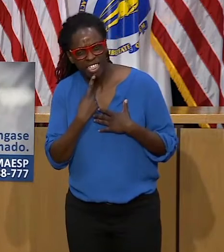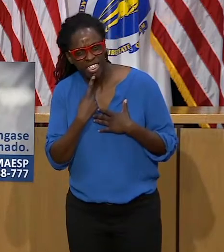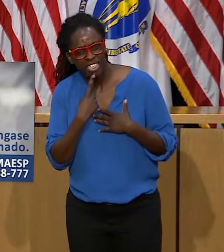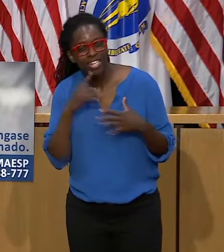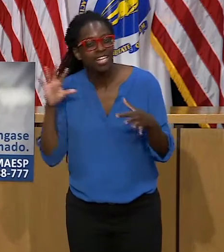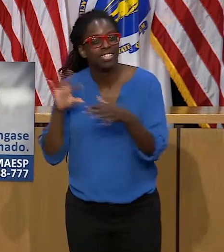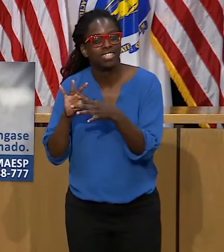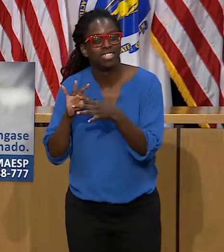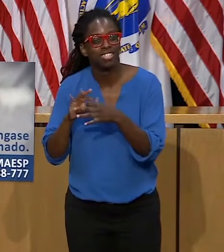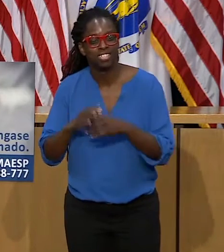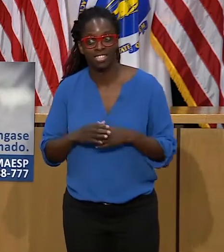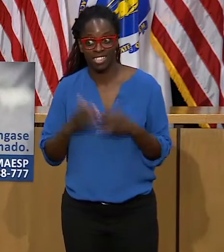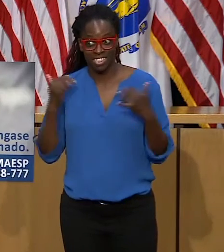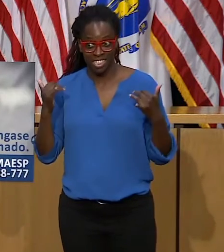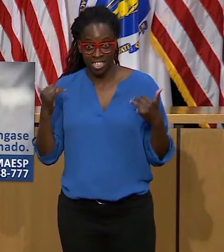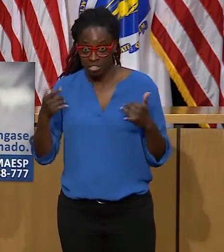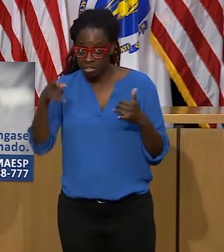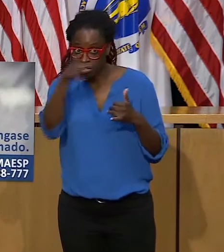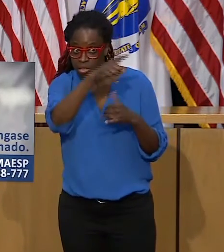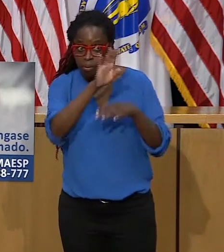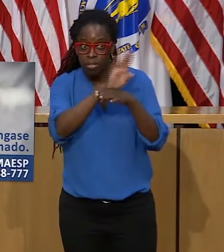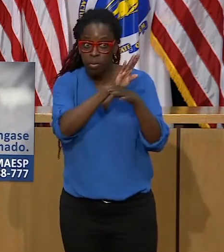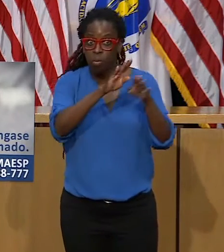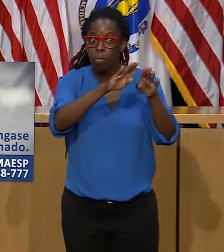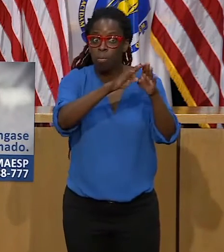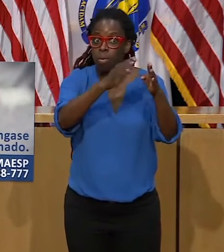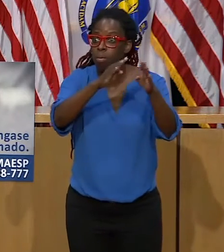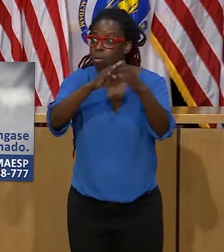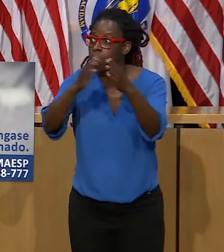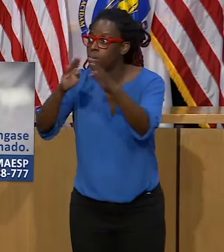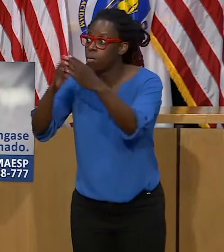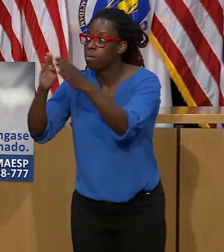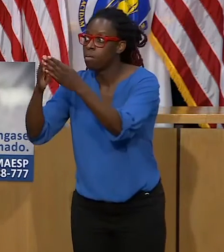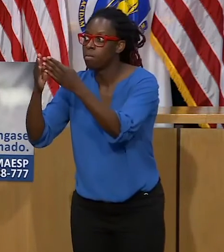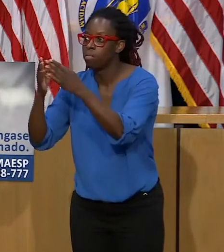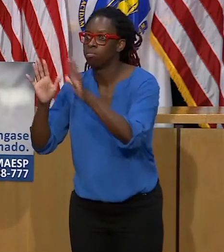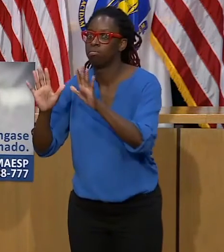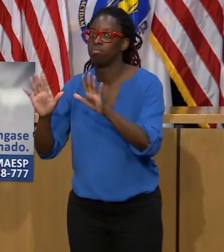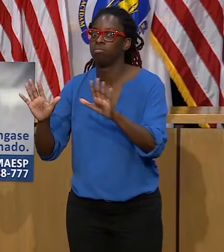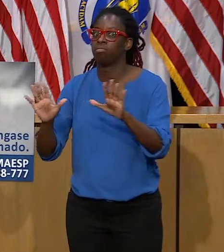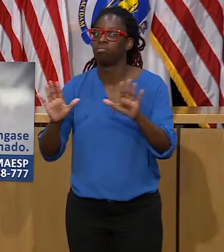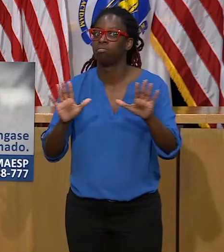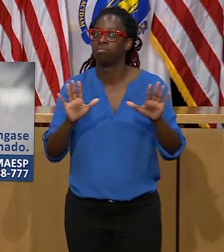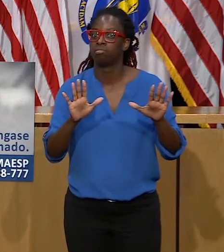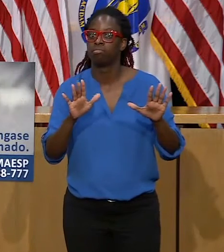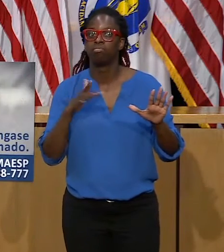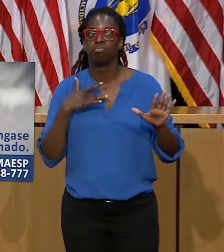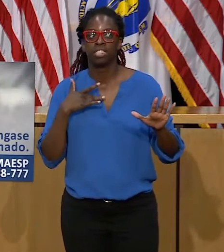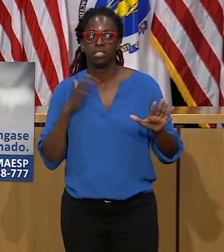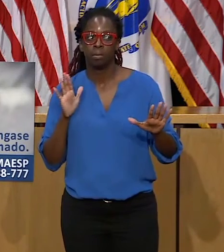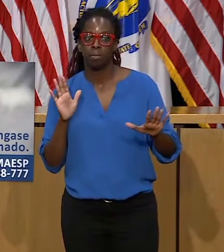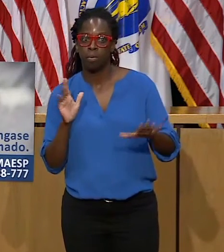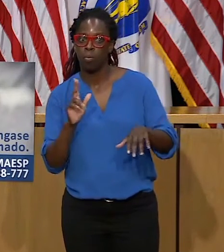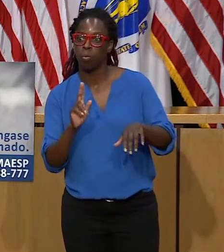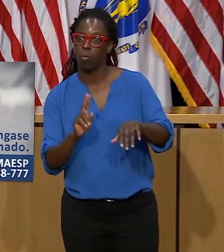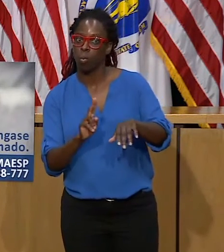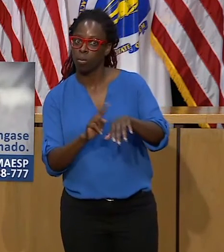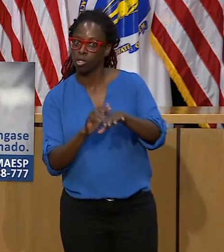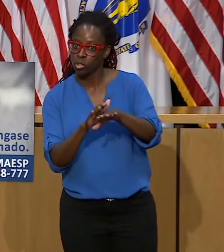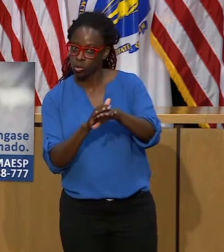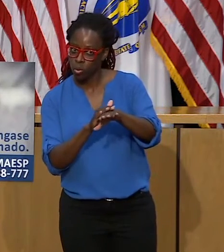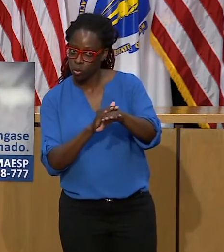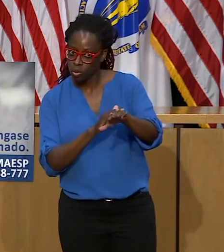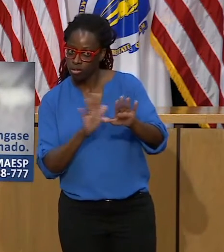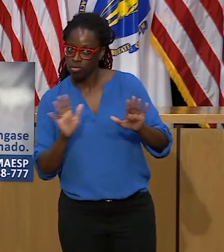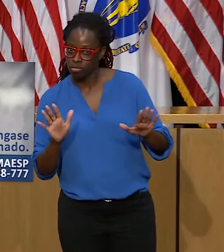with today's announcement to reopen schools in the fall, our goals remain getting as many students back as